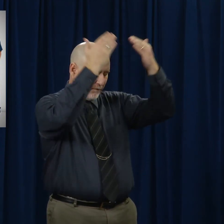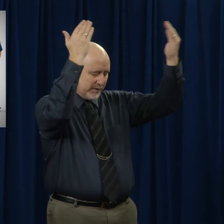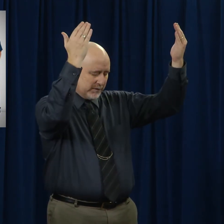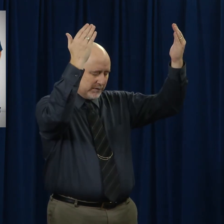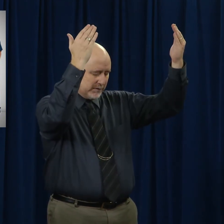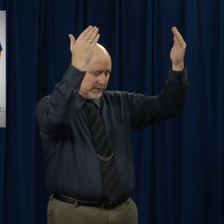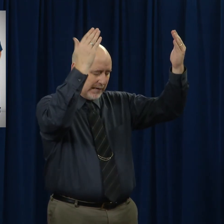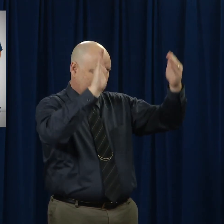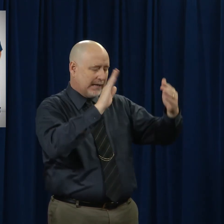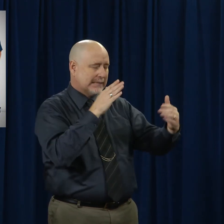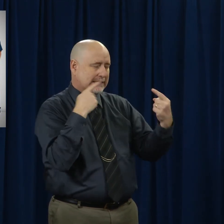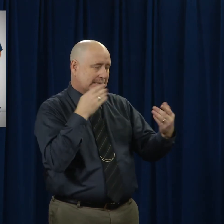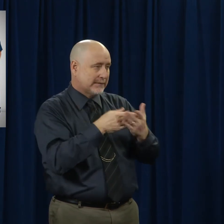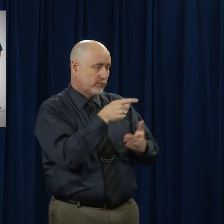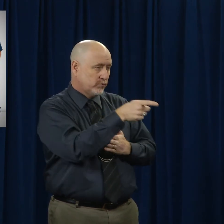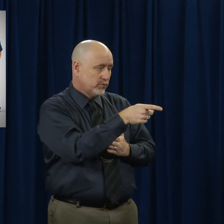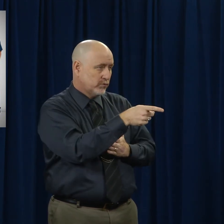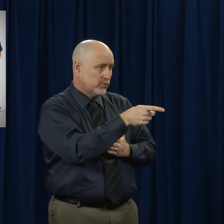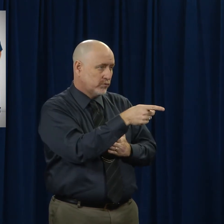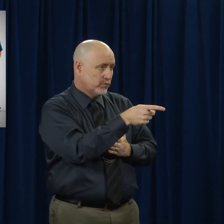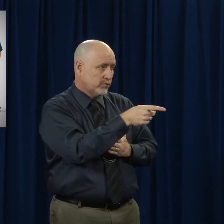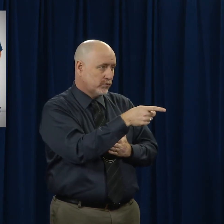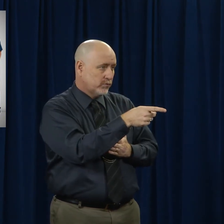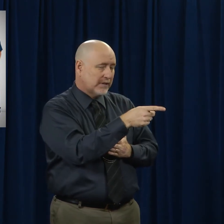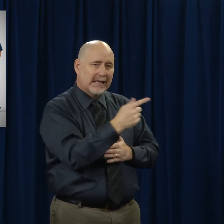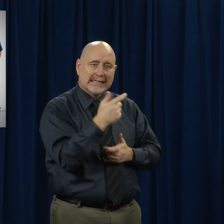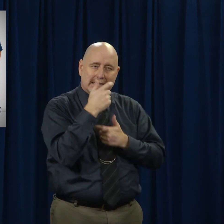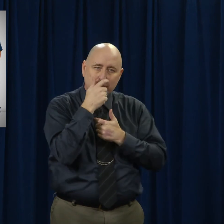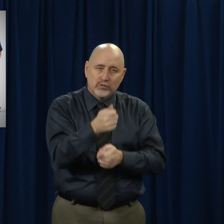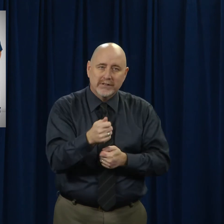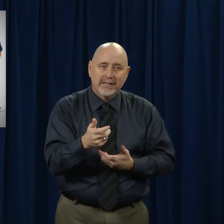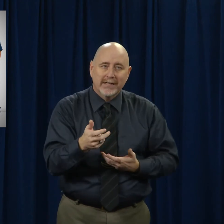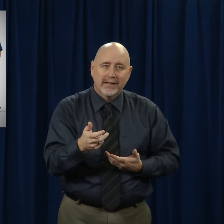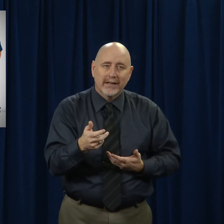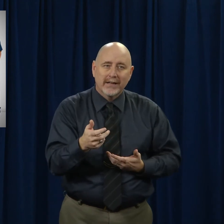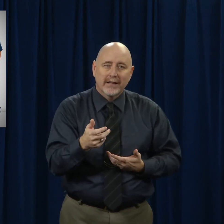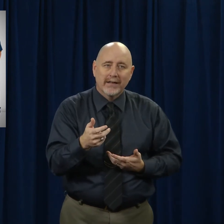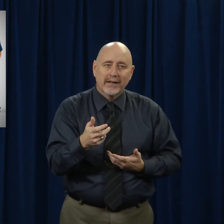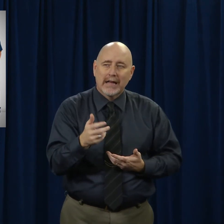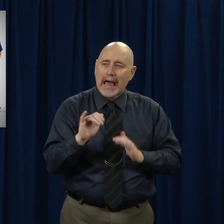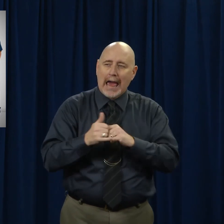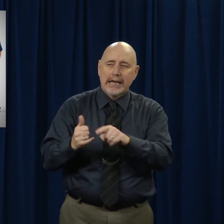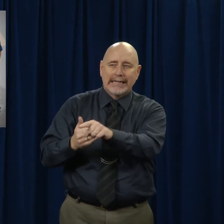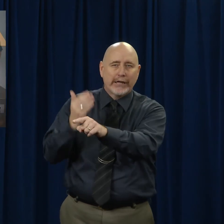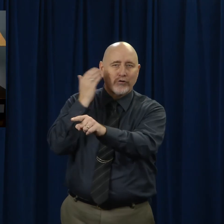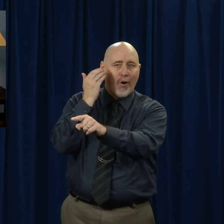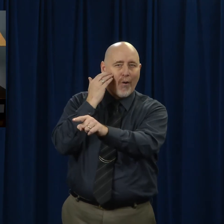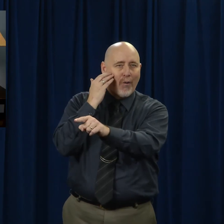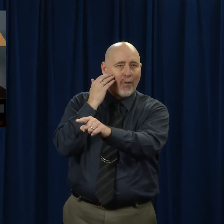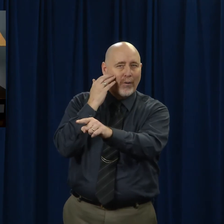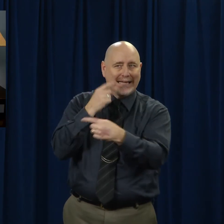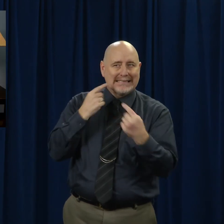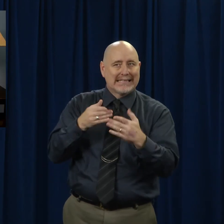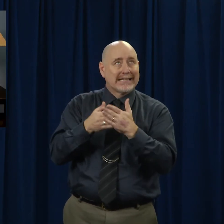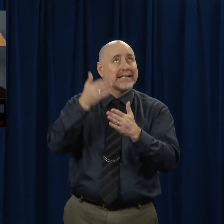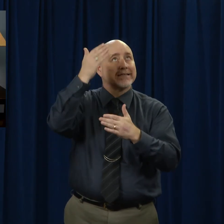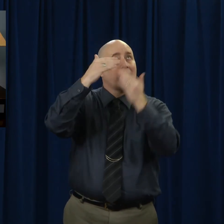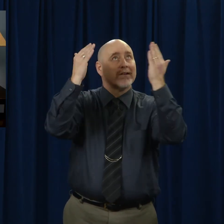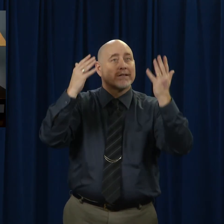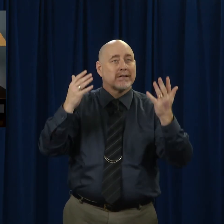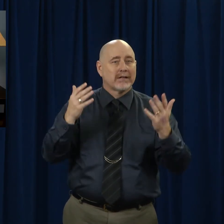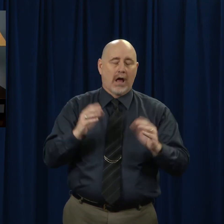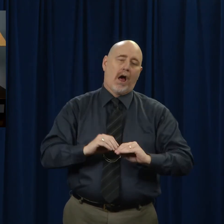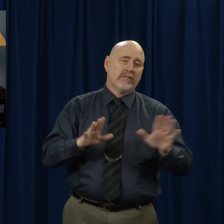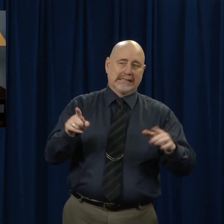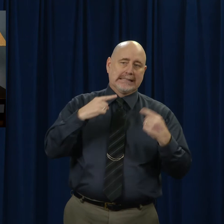heaven and in thy sight. I think that's very interesting. How did he know he had sinned against heaven?